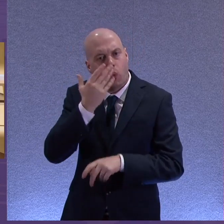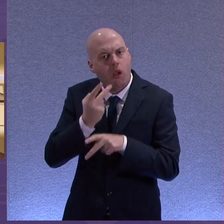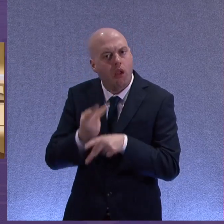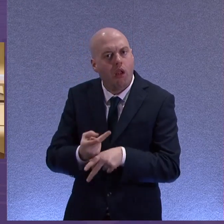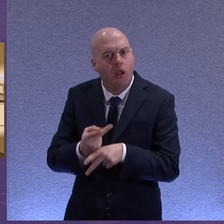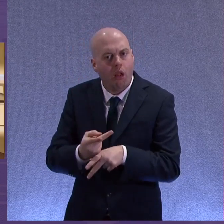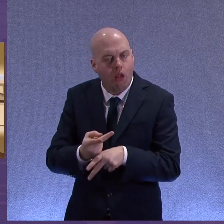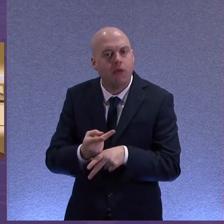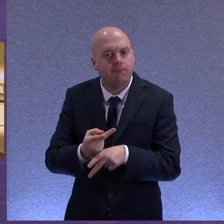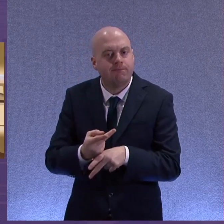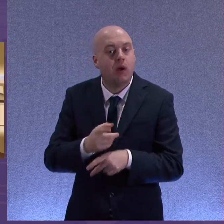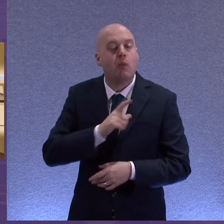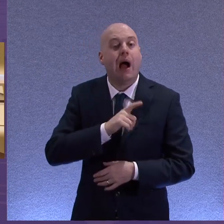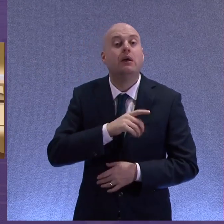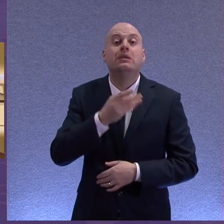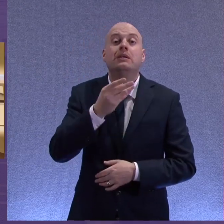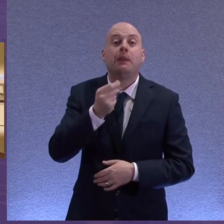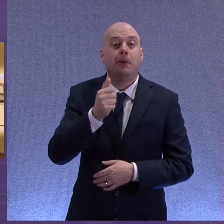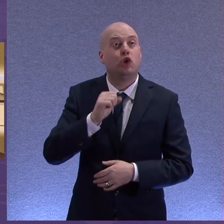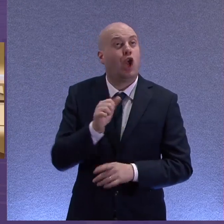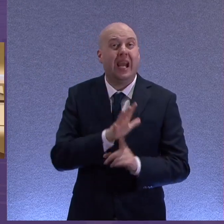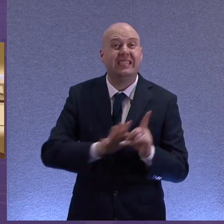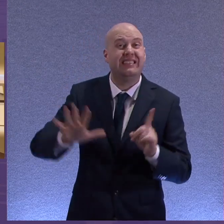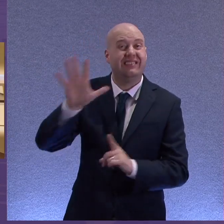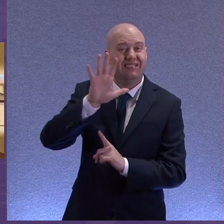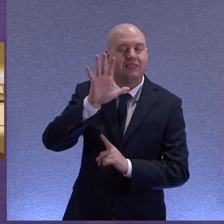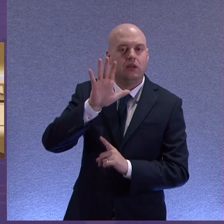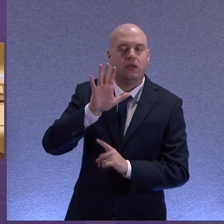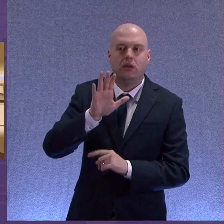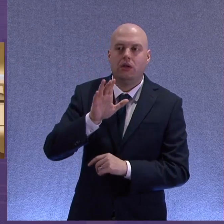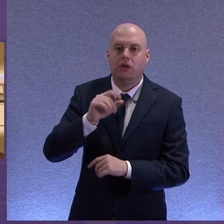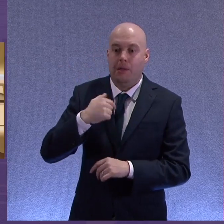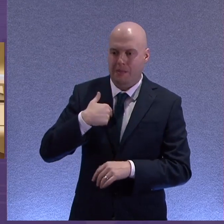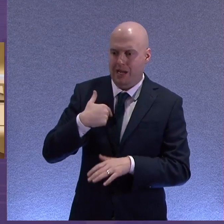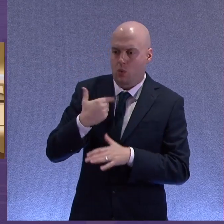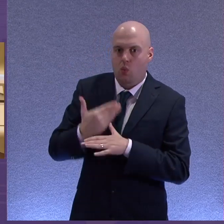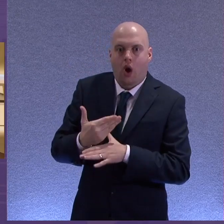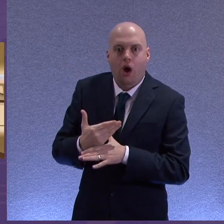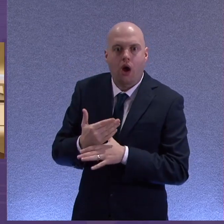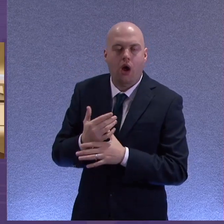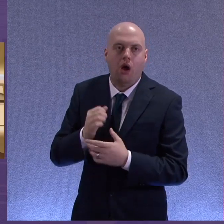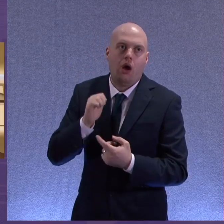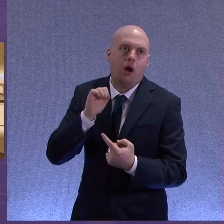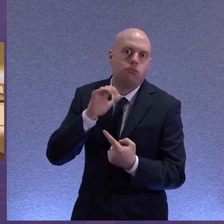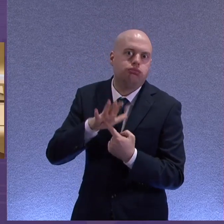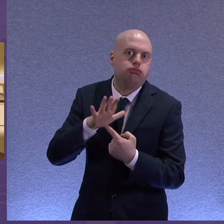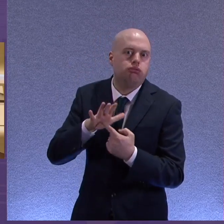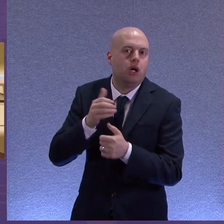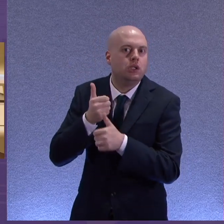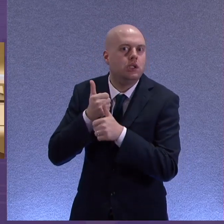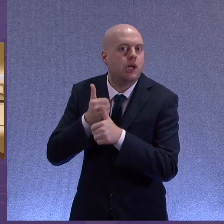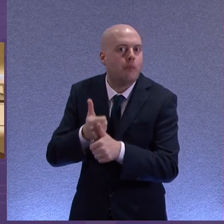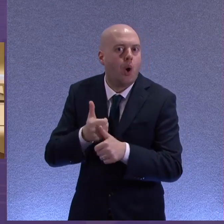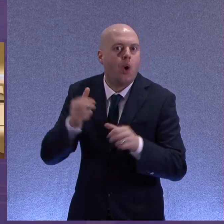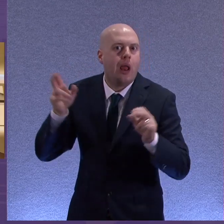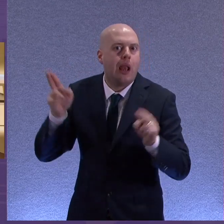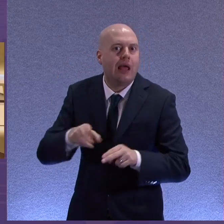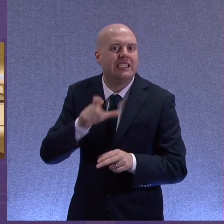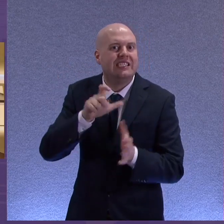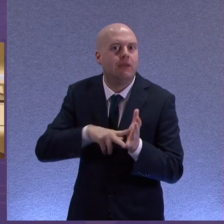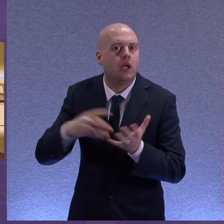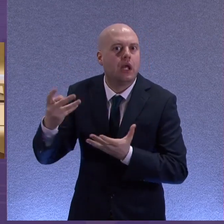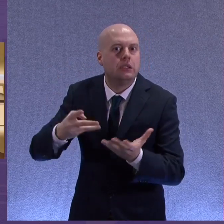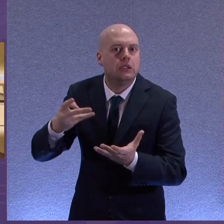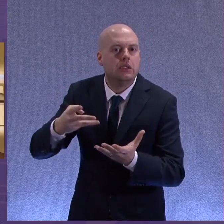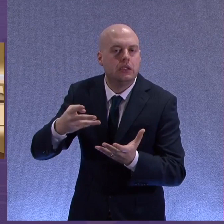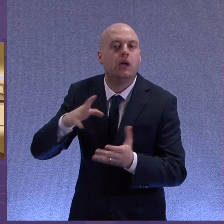some sectors that are more prevalent than in other parts of the country. If we specify a uniform national approach, then